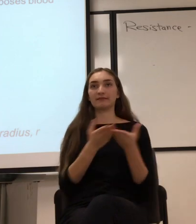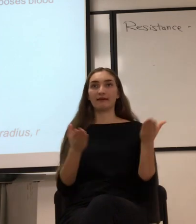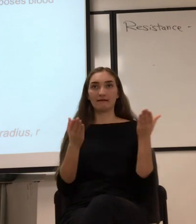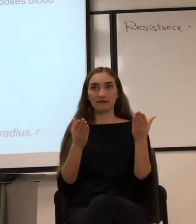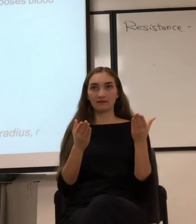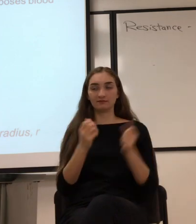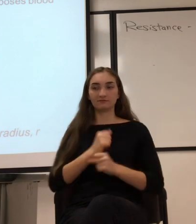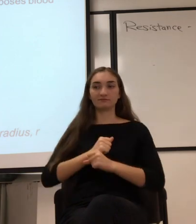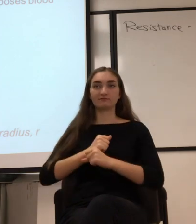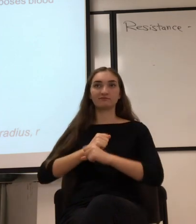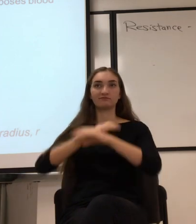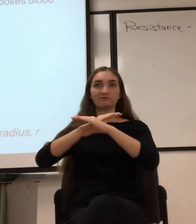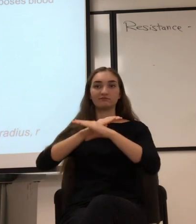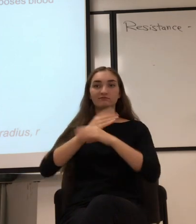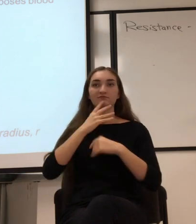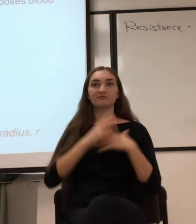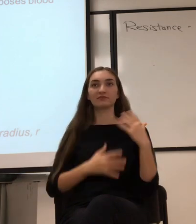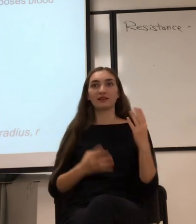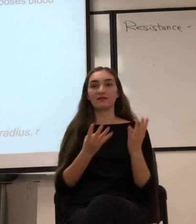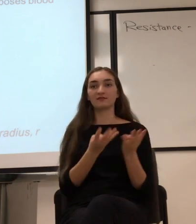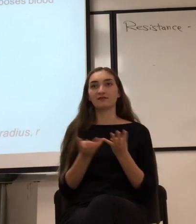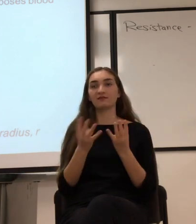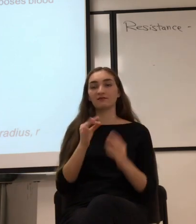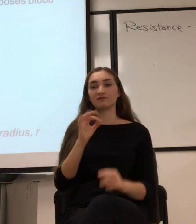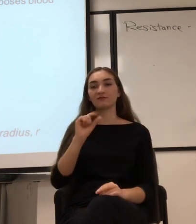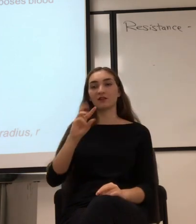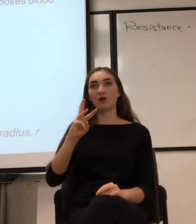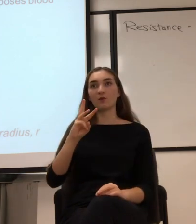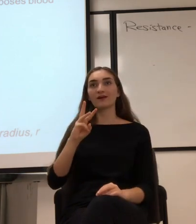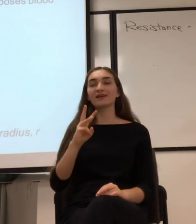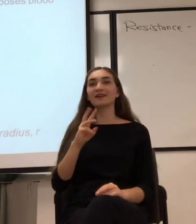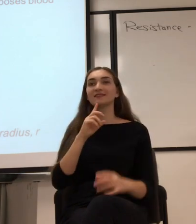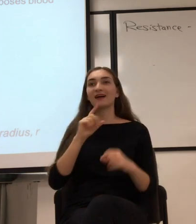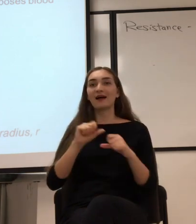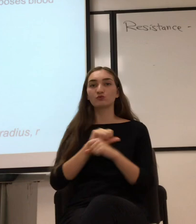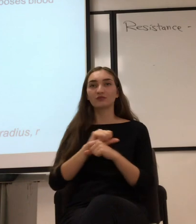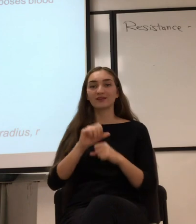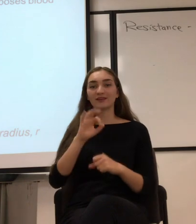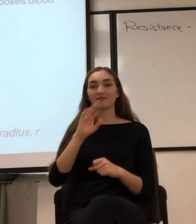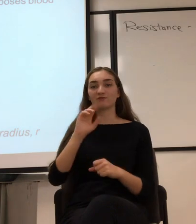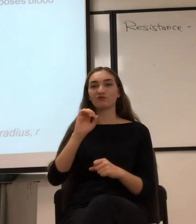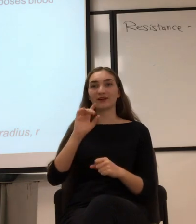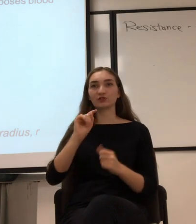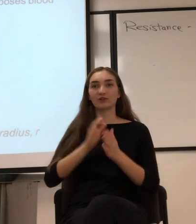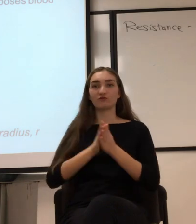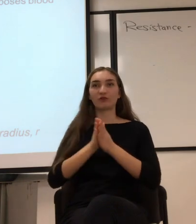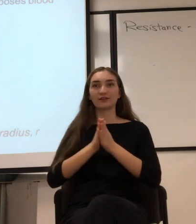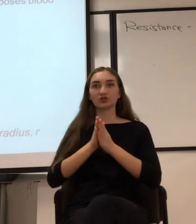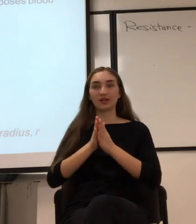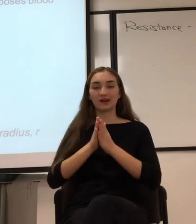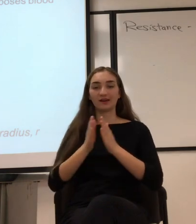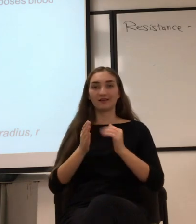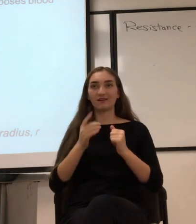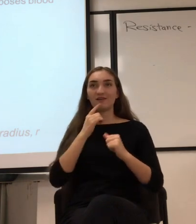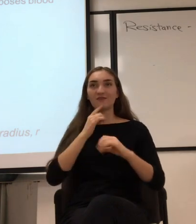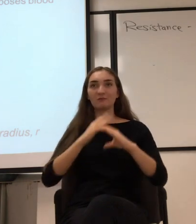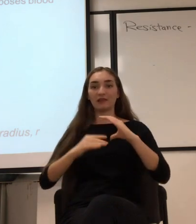the friction of blood rubbing against the vessel wall. Okay, but that's a constant.